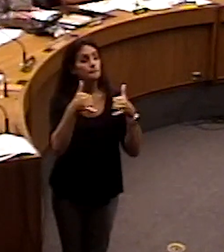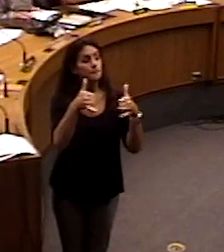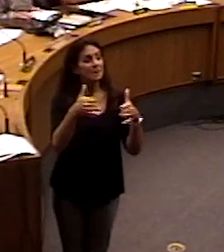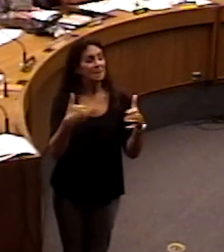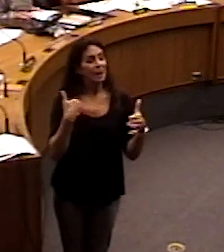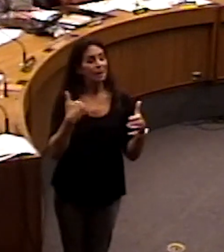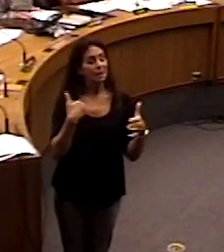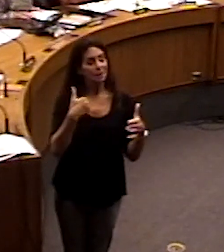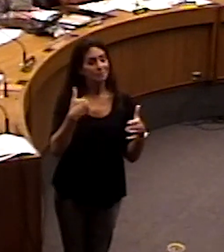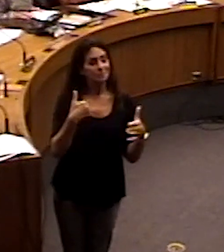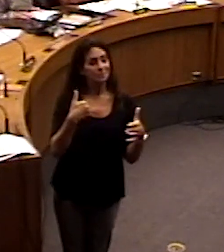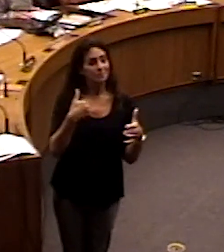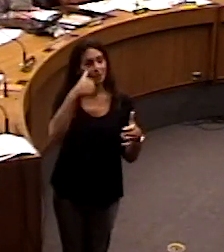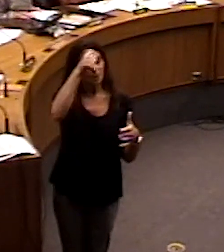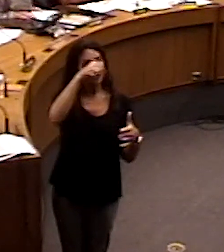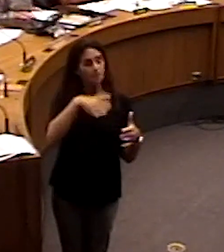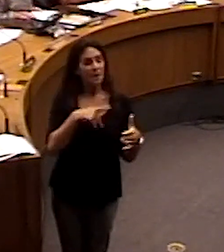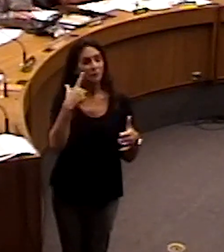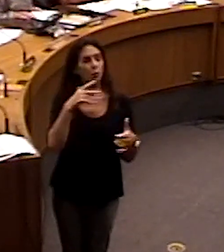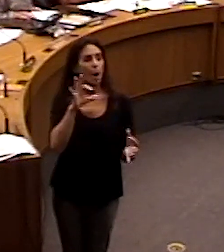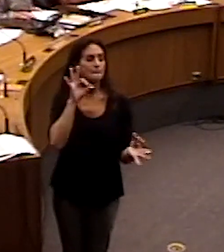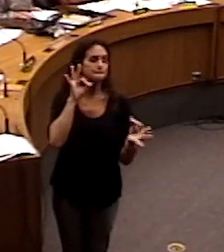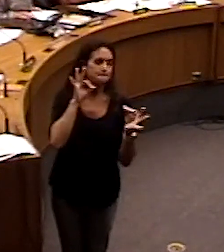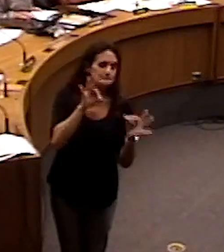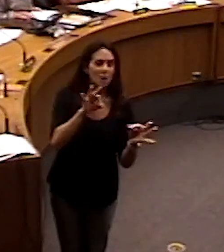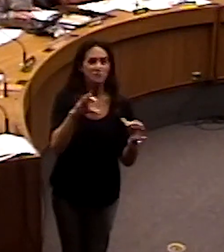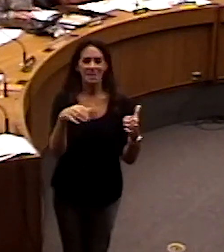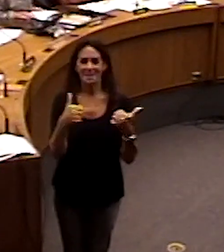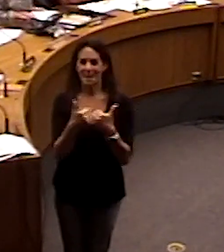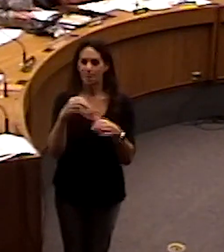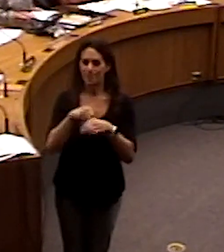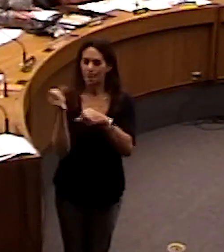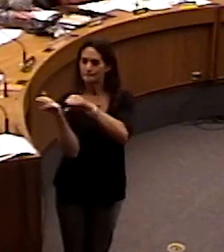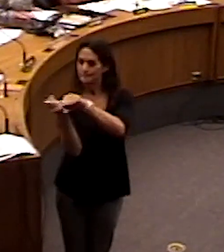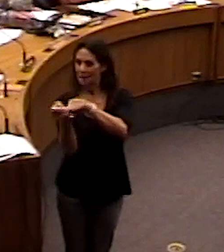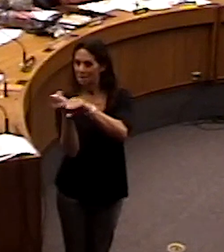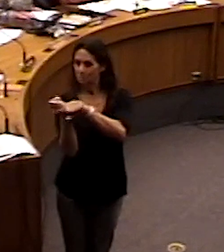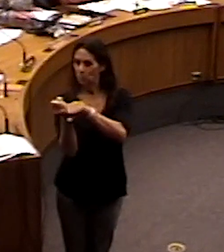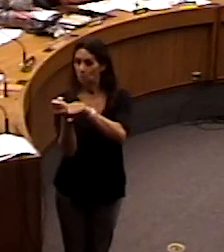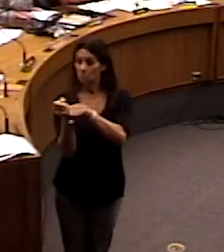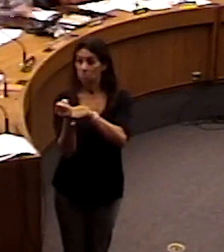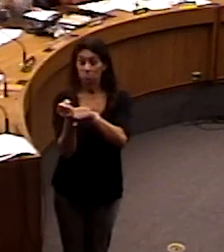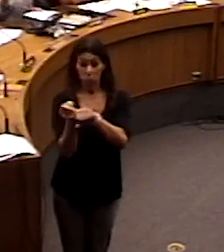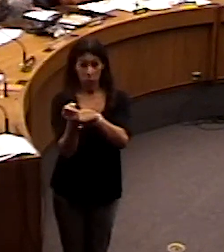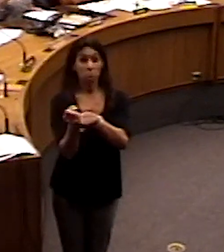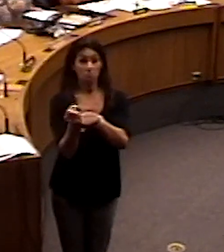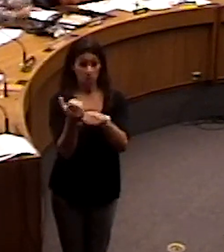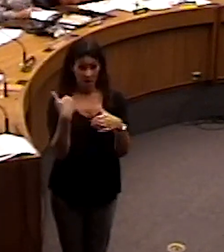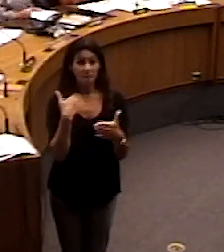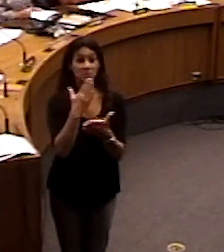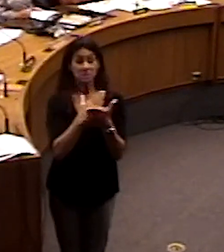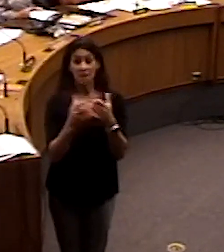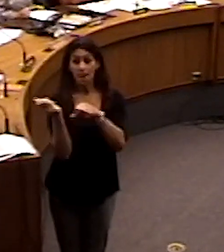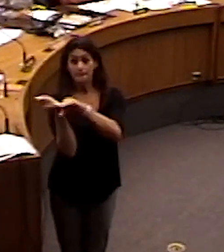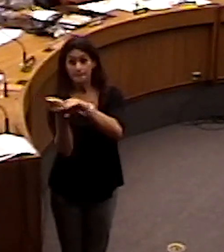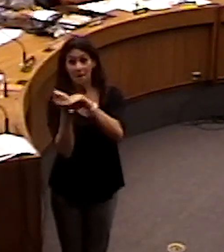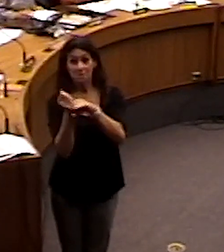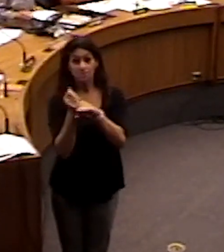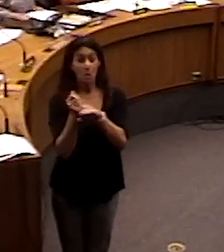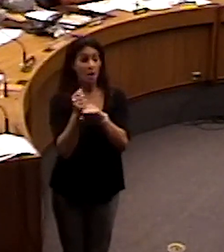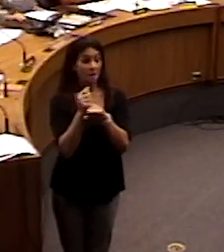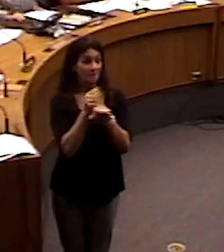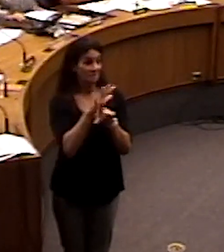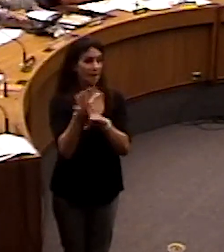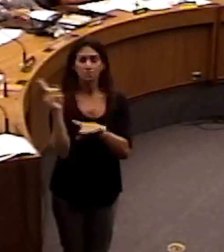a minute for a perfect game in baseball. Now we've got some baseball fans out here. Paul's checking the score right now, so it's